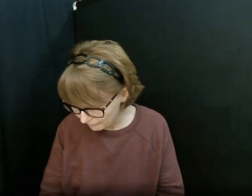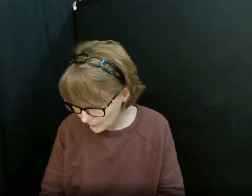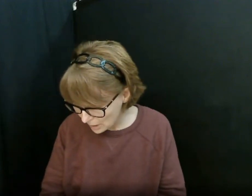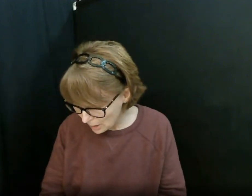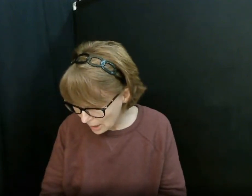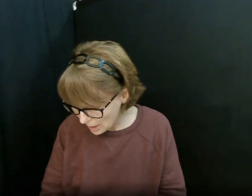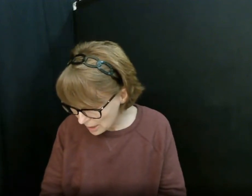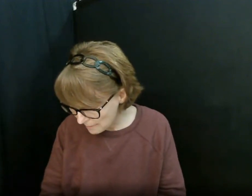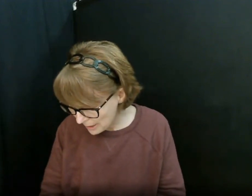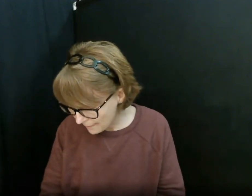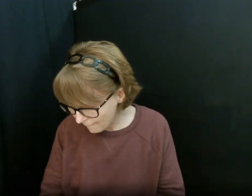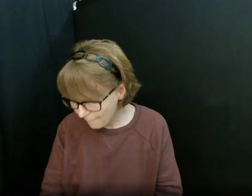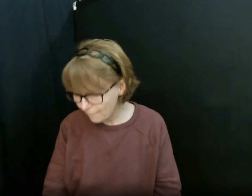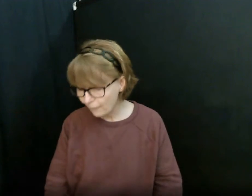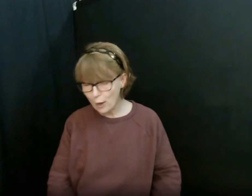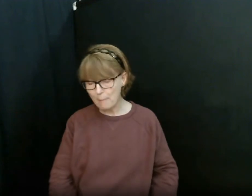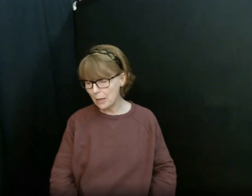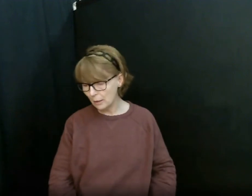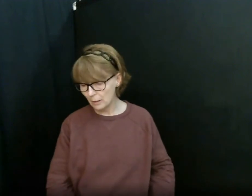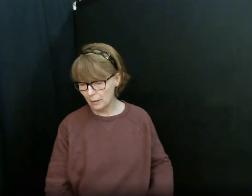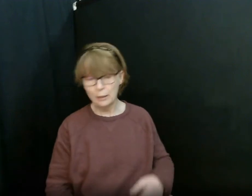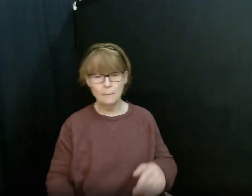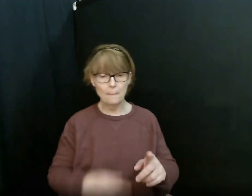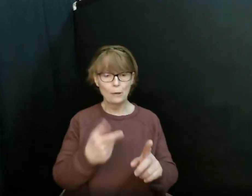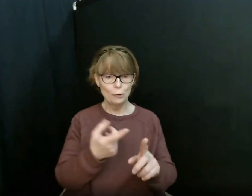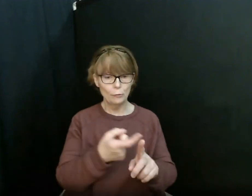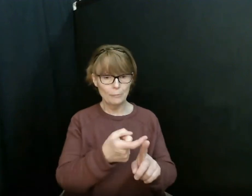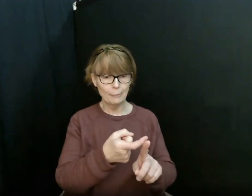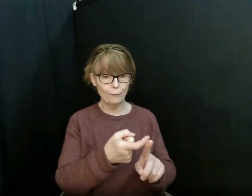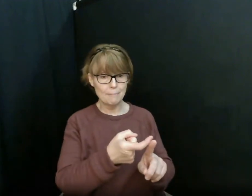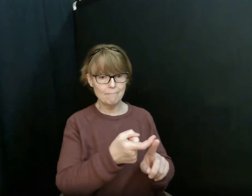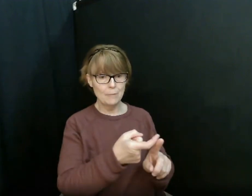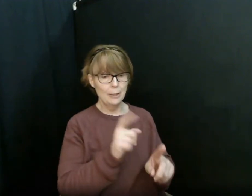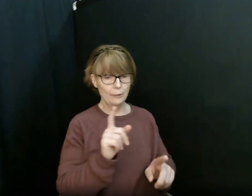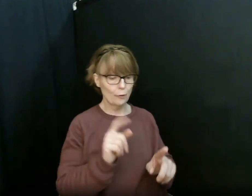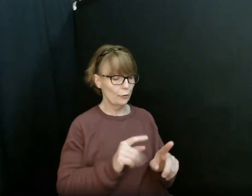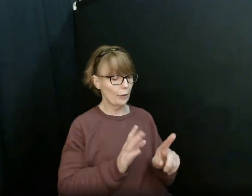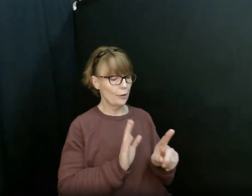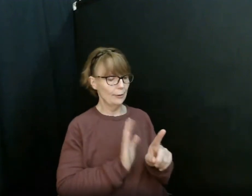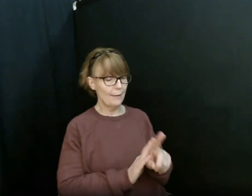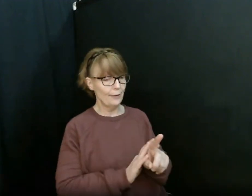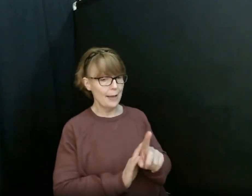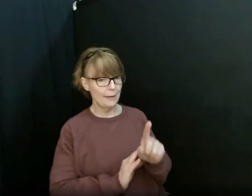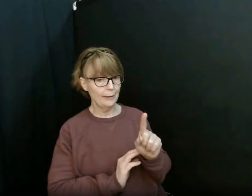From. Do you remember from? So it's got your left hand is